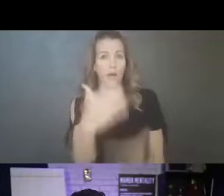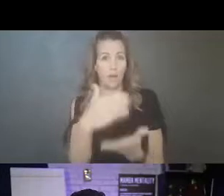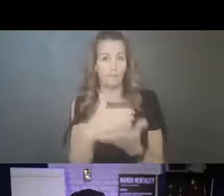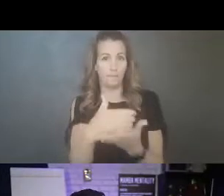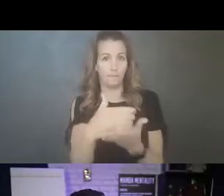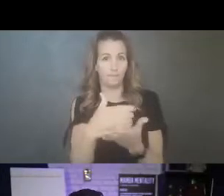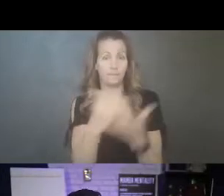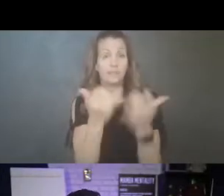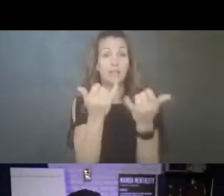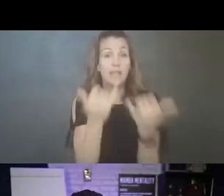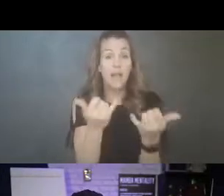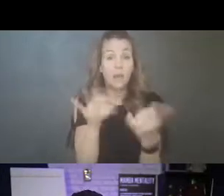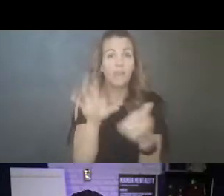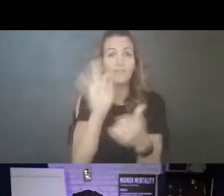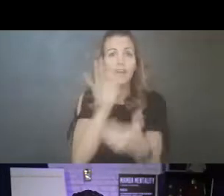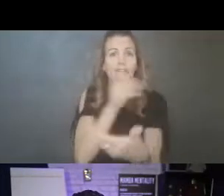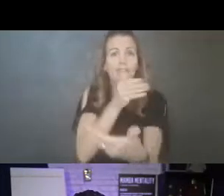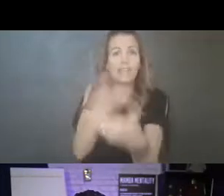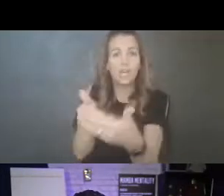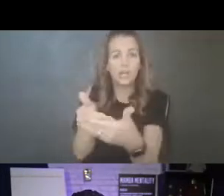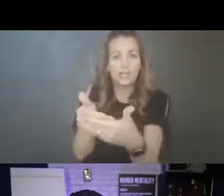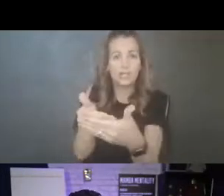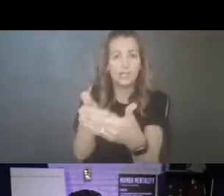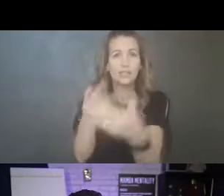Now, find the nearest gray cup.